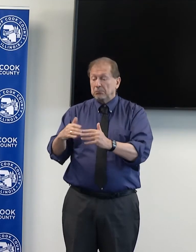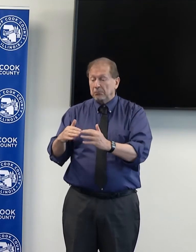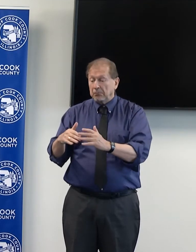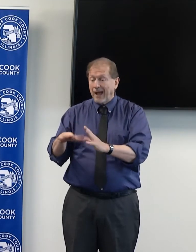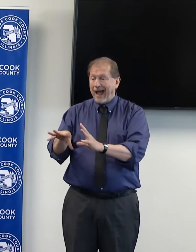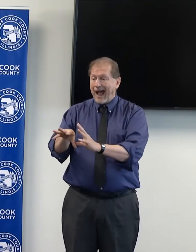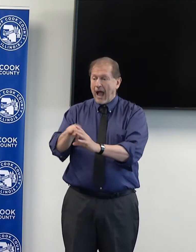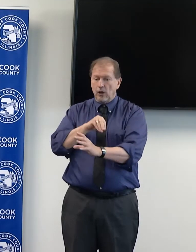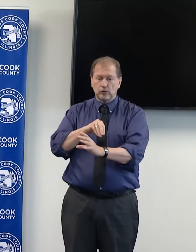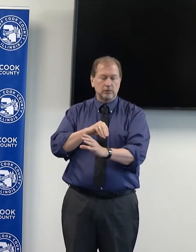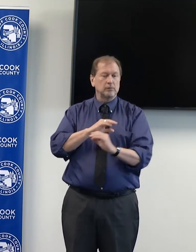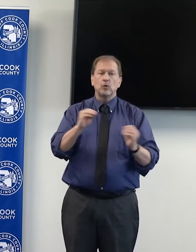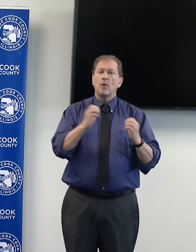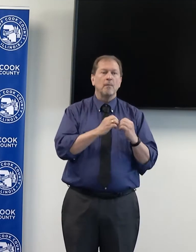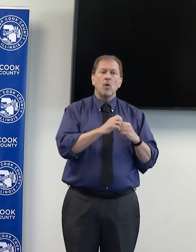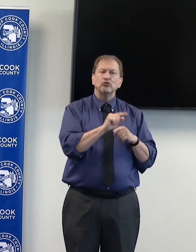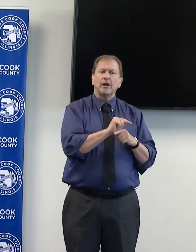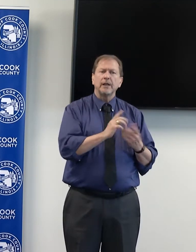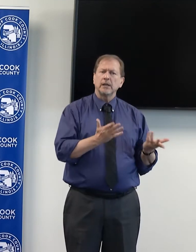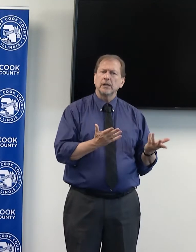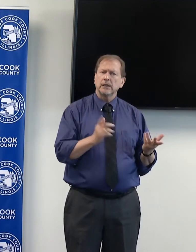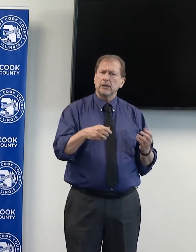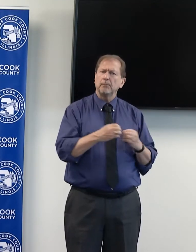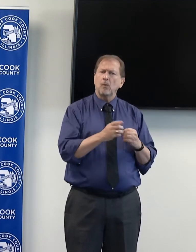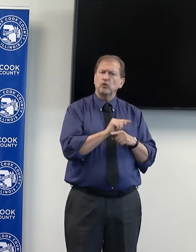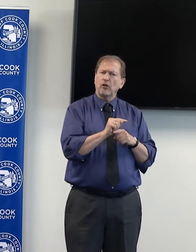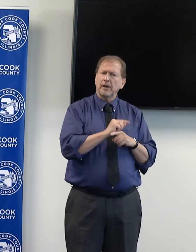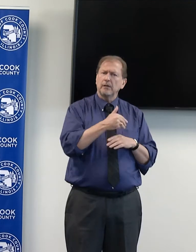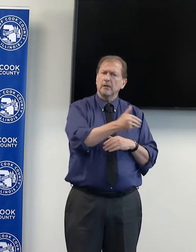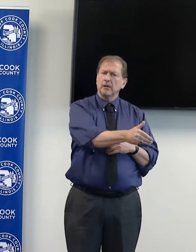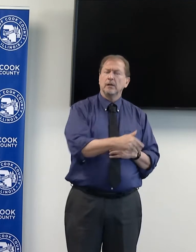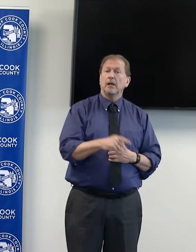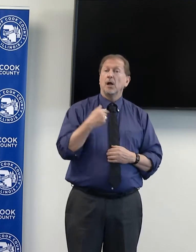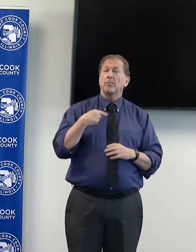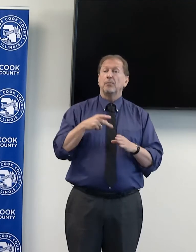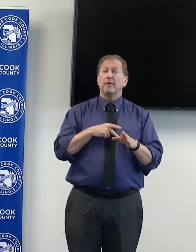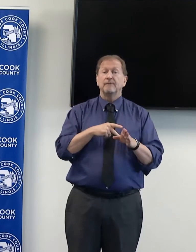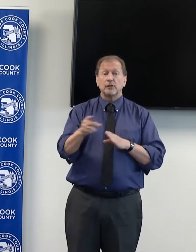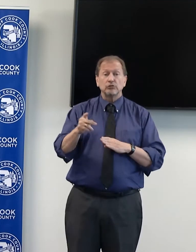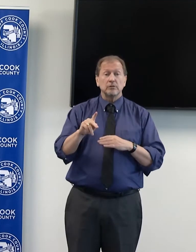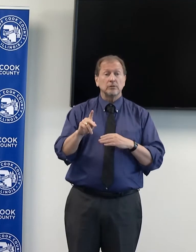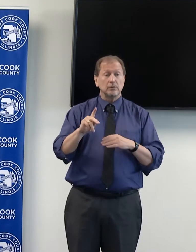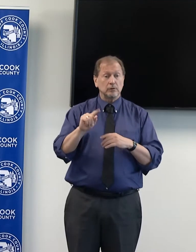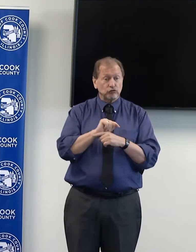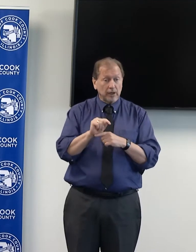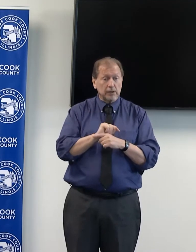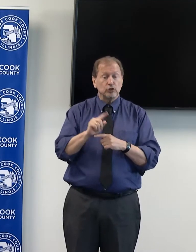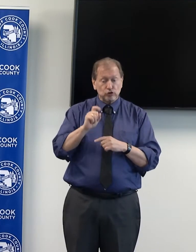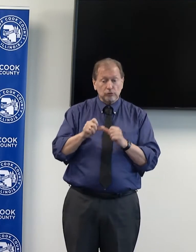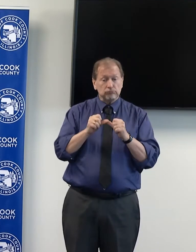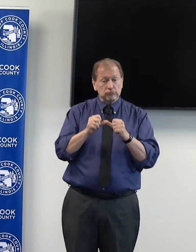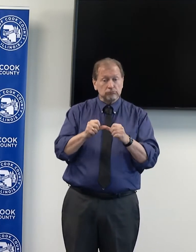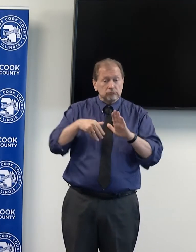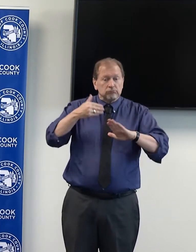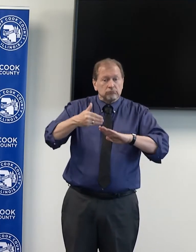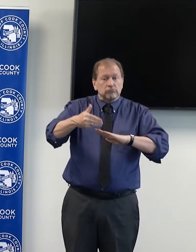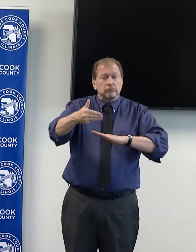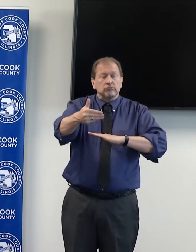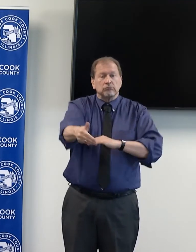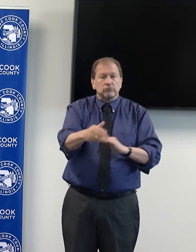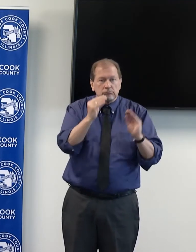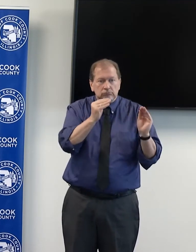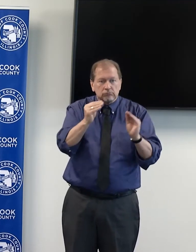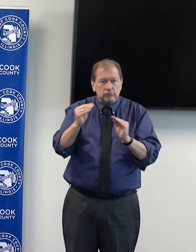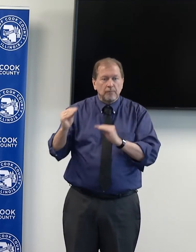professional development is always an important part of professional advancement and ensuring the quality of your workforce. And we